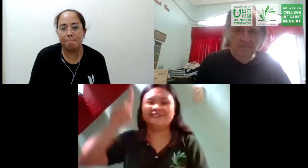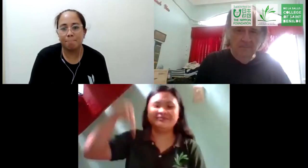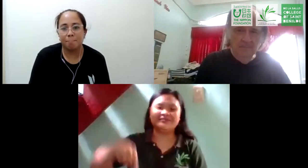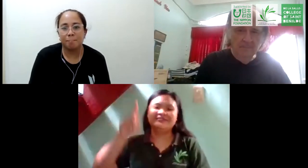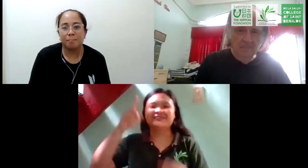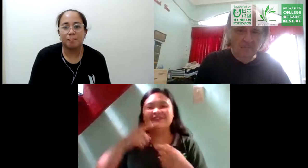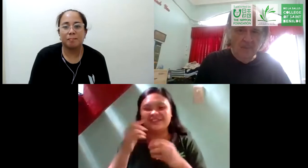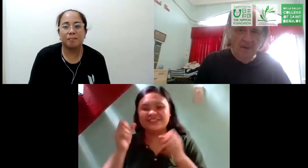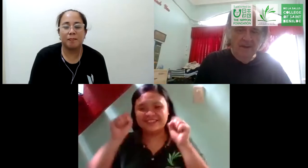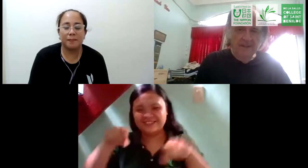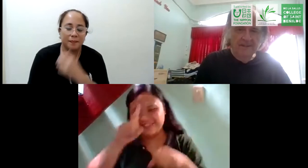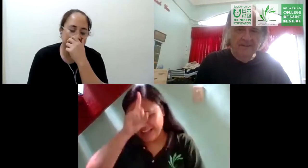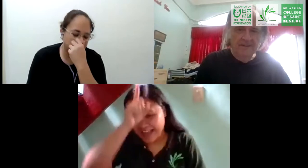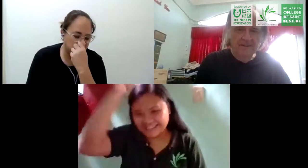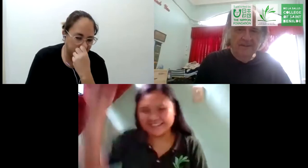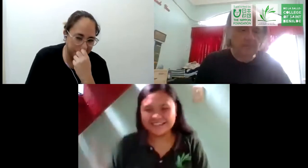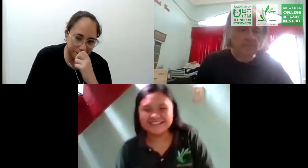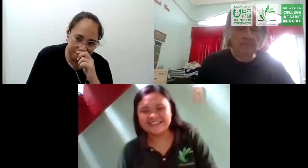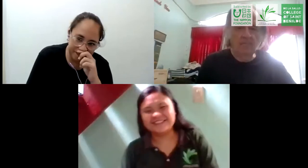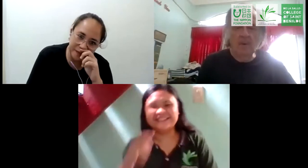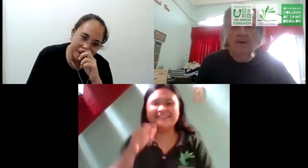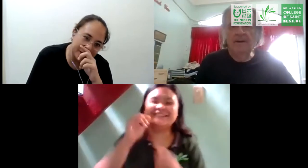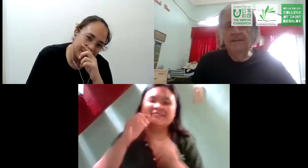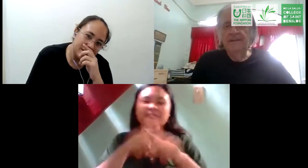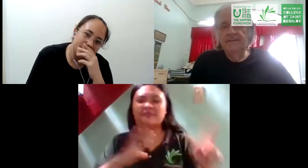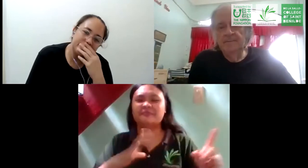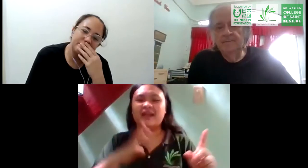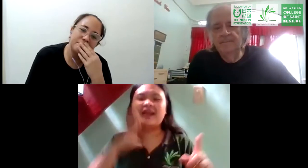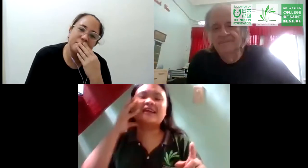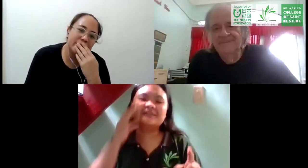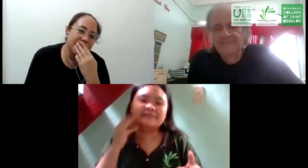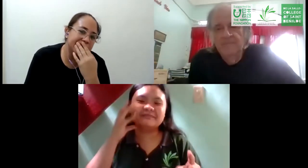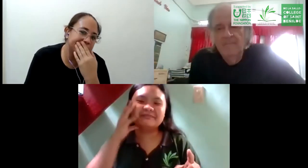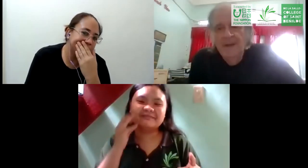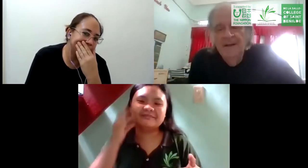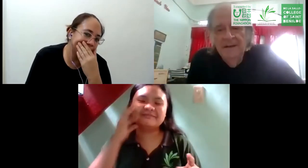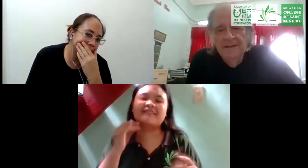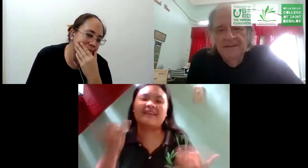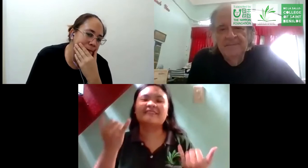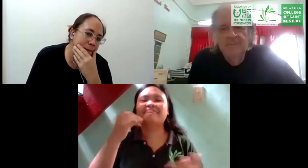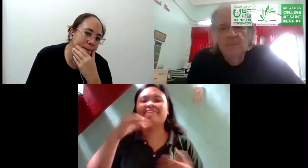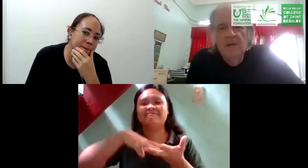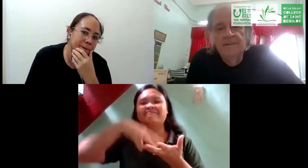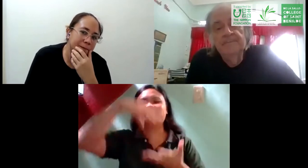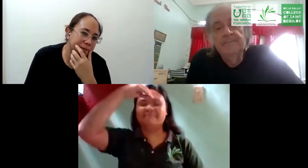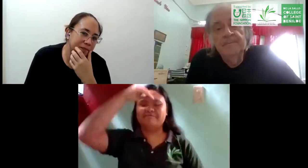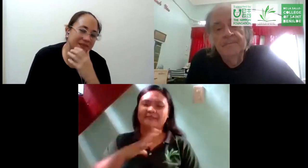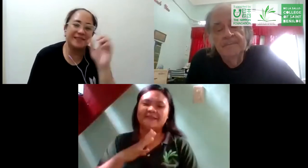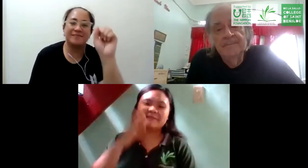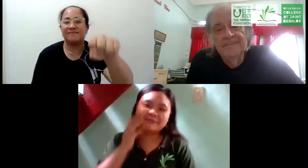for example, we aren't sure about one sign, we can compare it to another groups. Yeah,